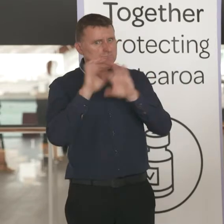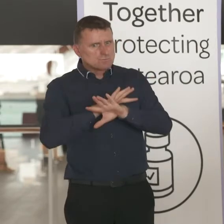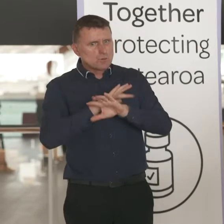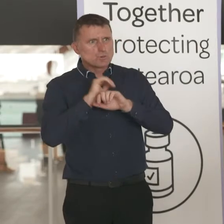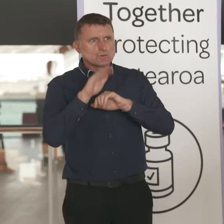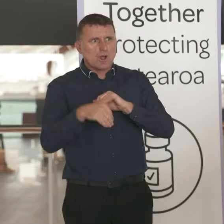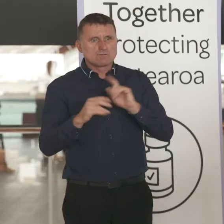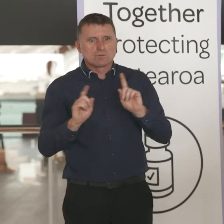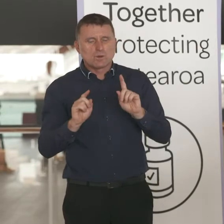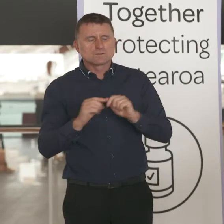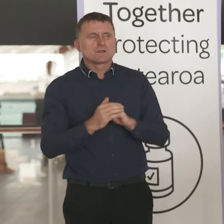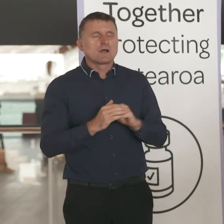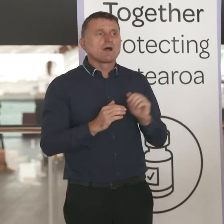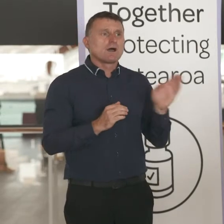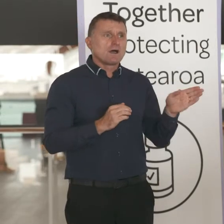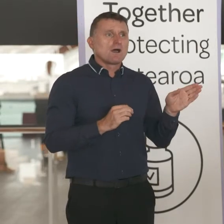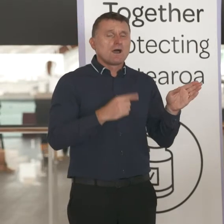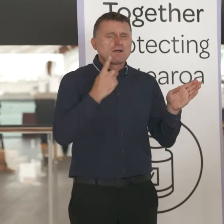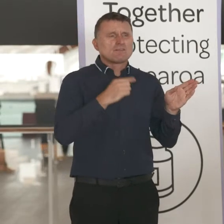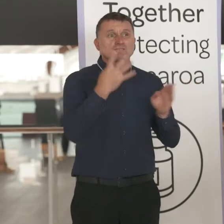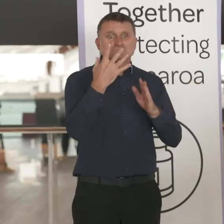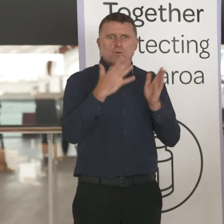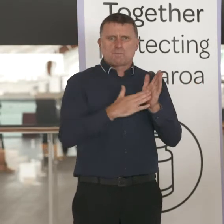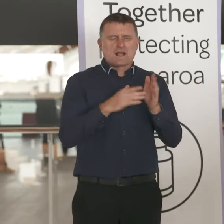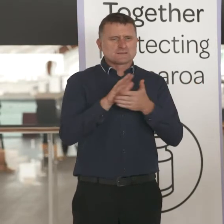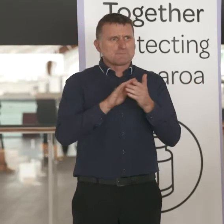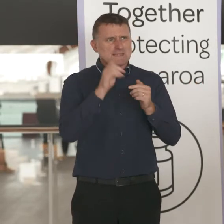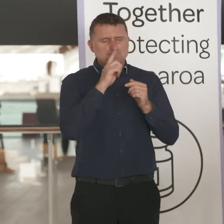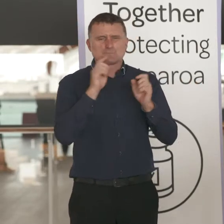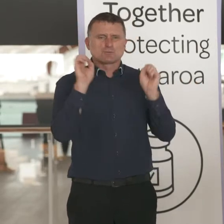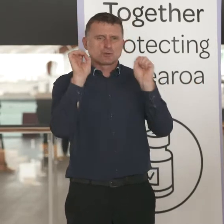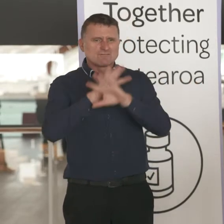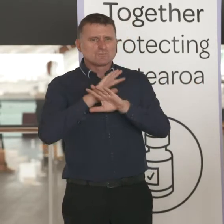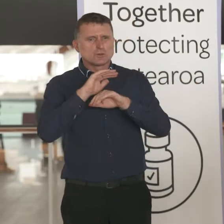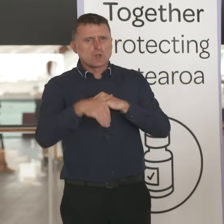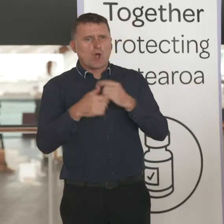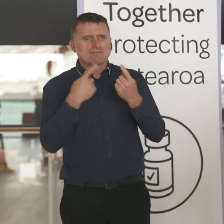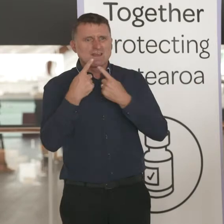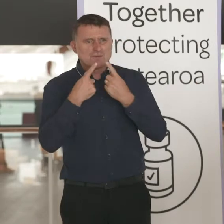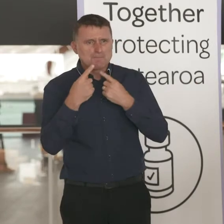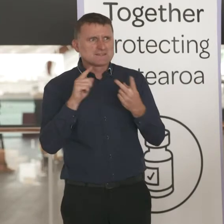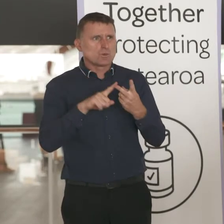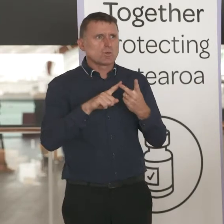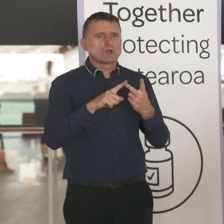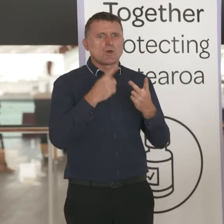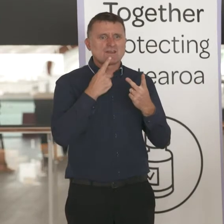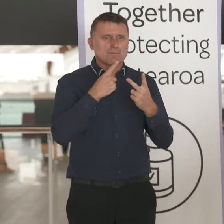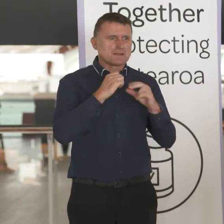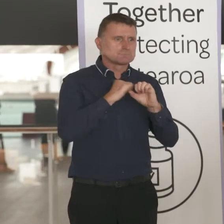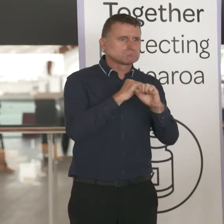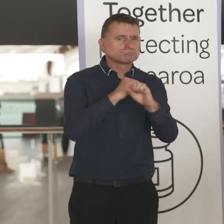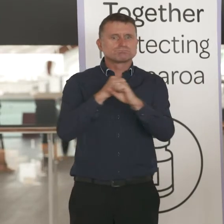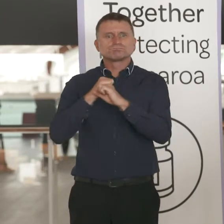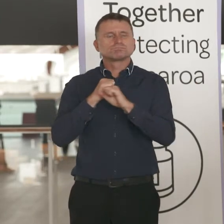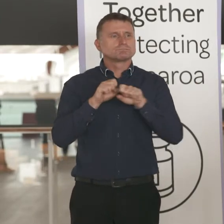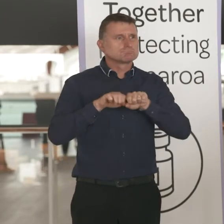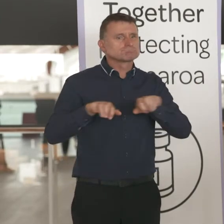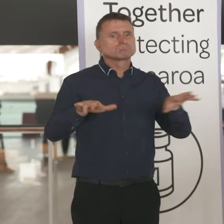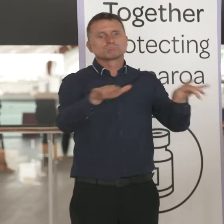both in magnitude and reach and speed. So it's also something that's reaching more communities than it used